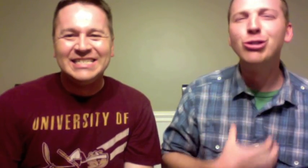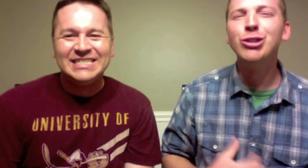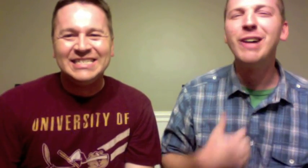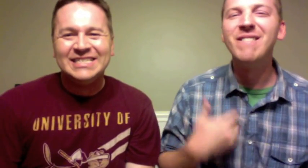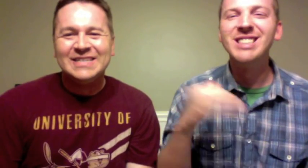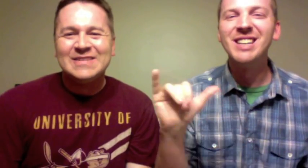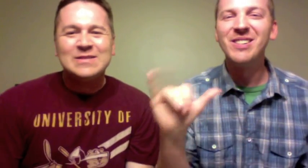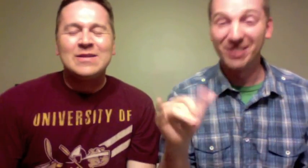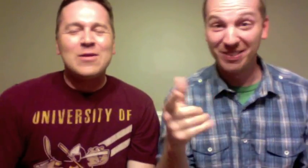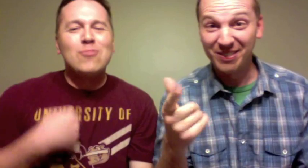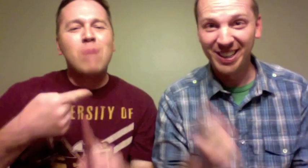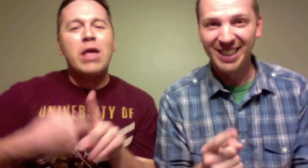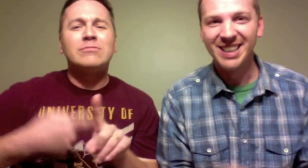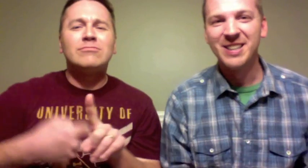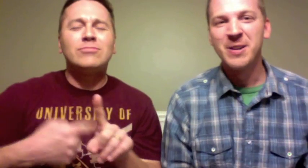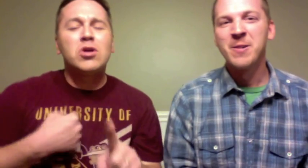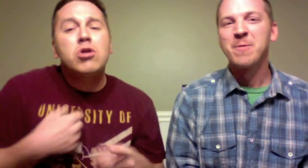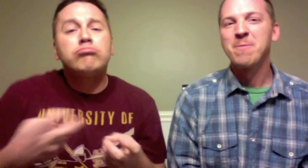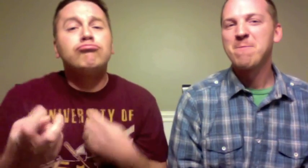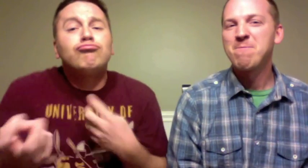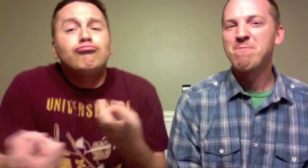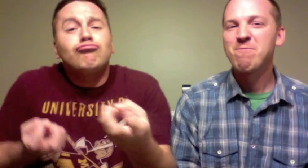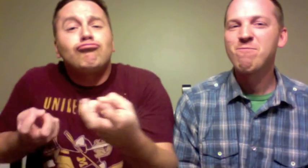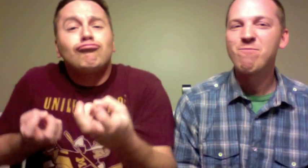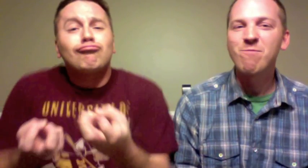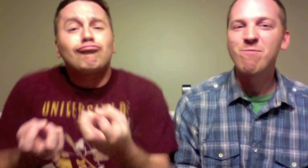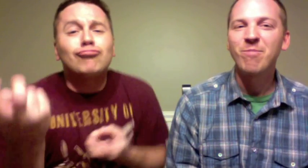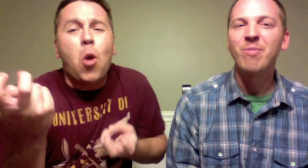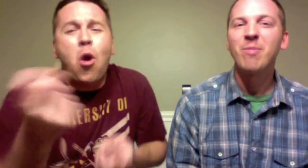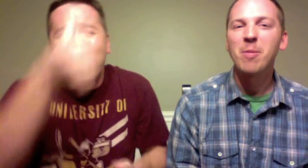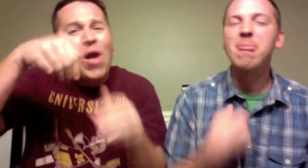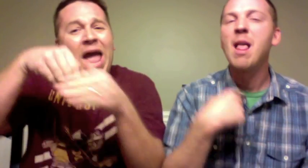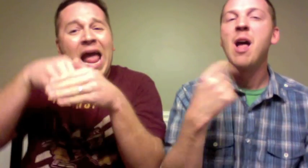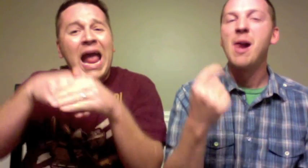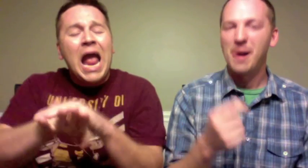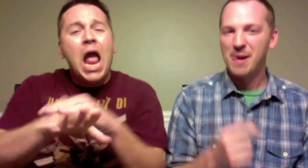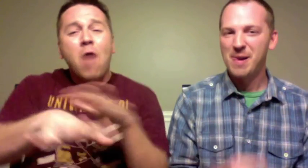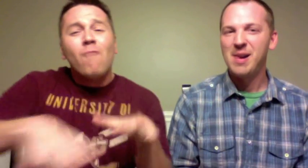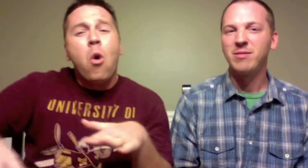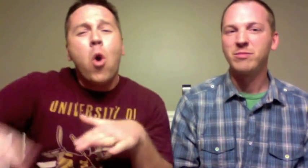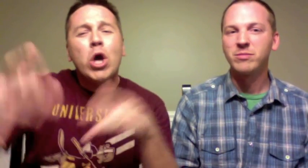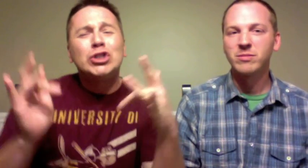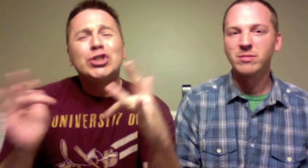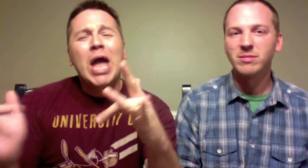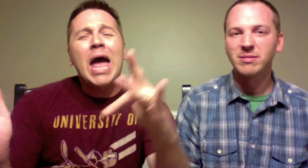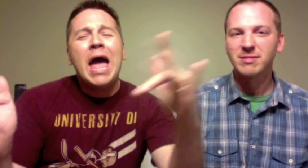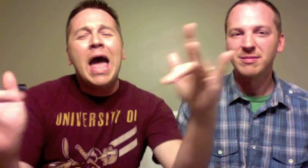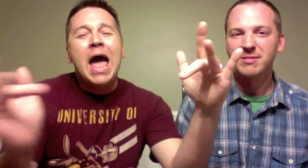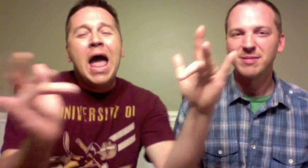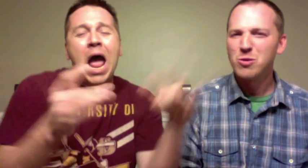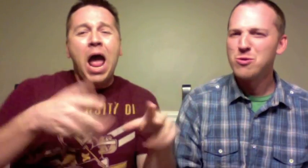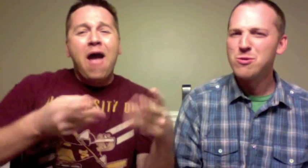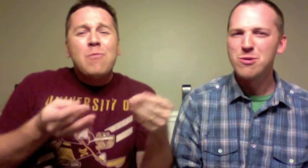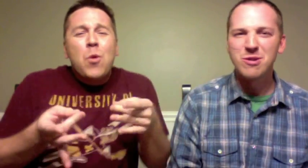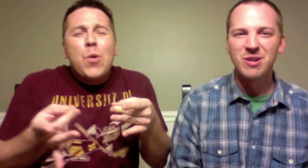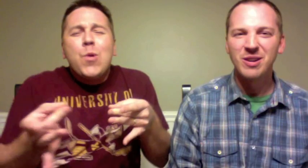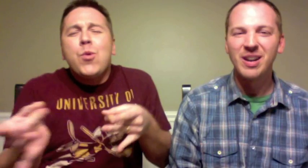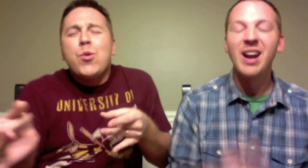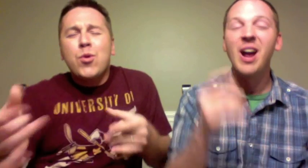and I wish I had some of those. But right, Oh, we were the you rentals. too. Anyways, I skated around. I enjoyed myself. Remember coming in, seeing the shiny floor, Ooh. slippery